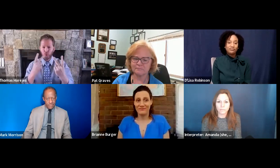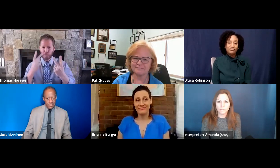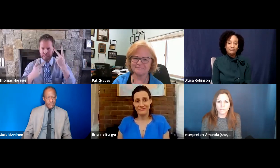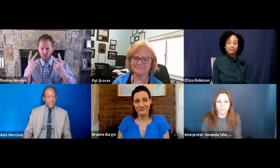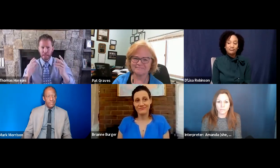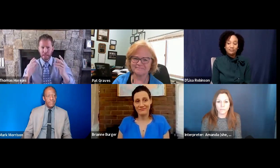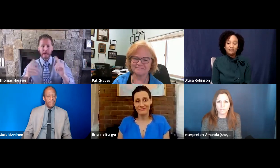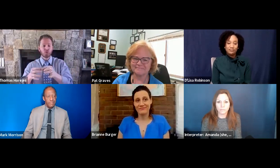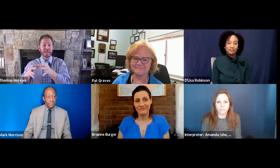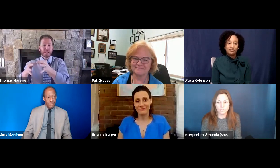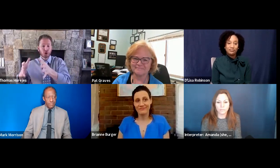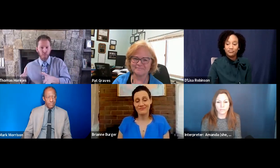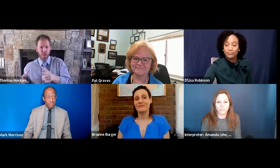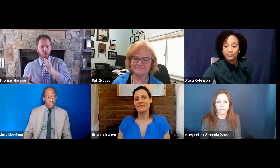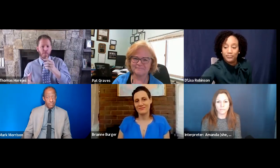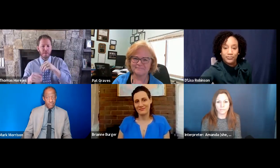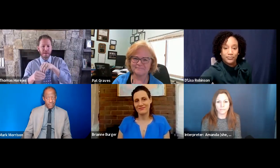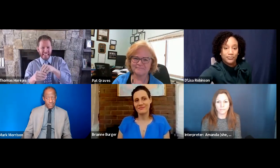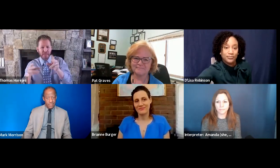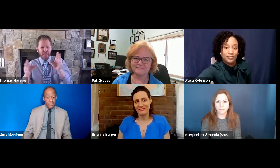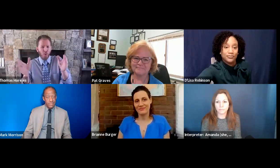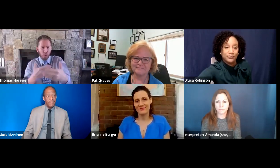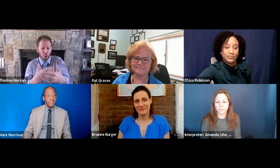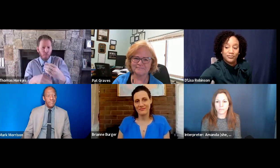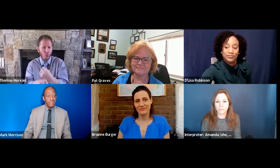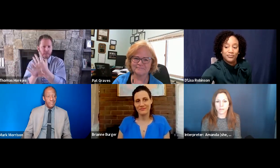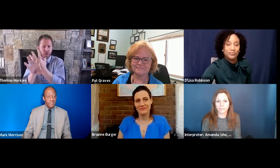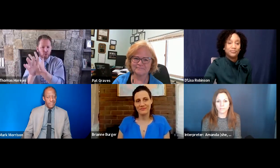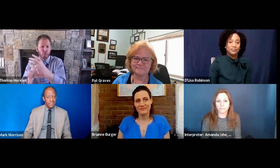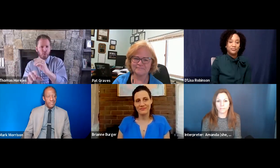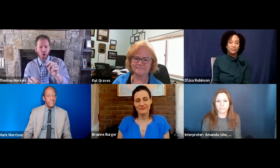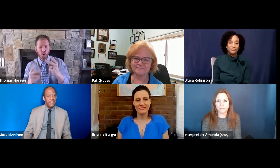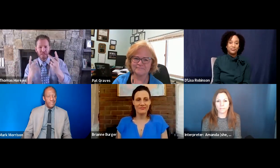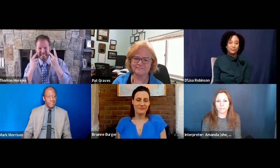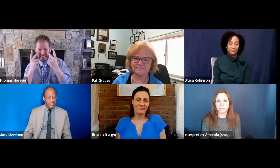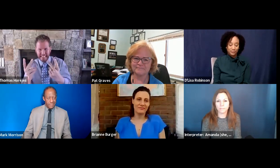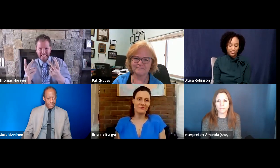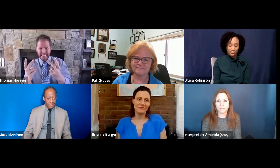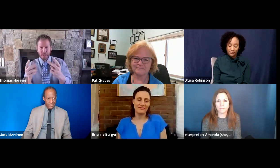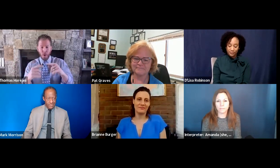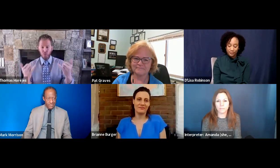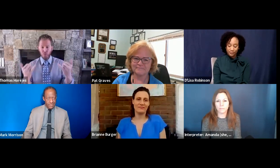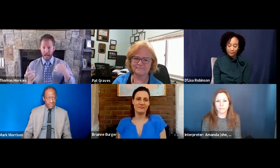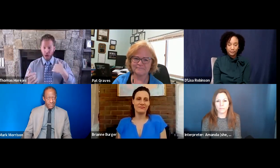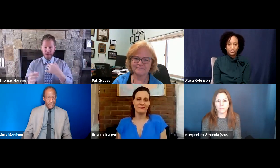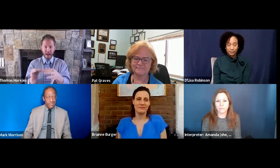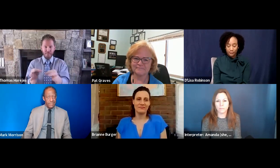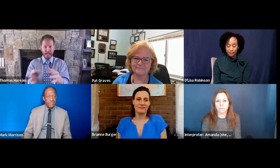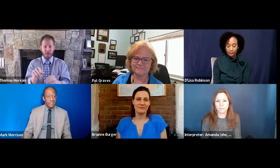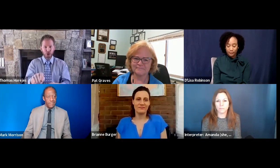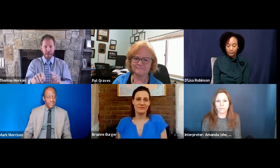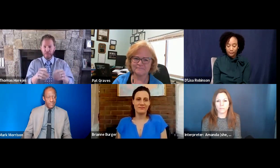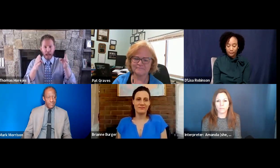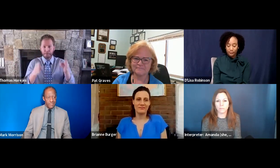in. Because interpreters are used to being in the room, but with CART, you may not be seeing